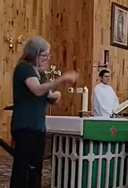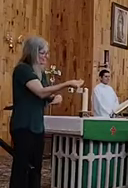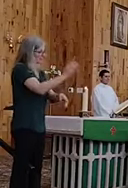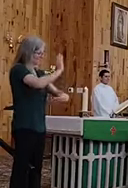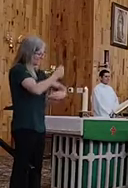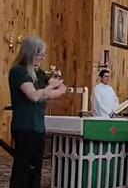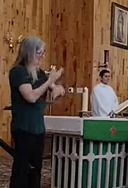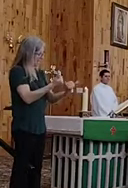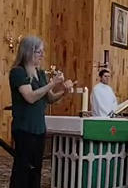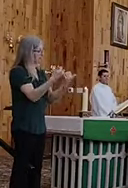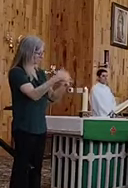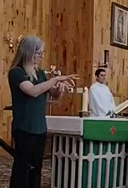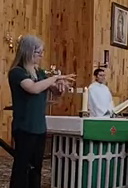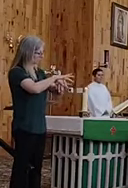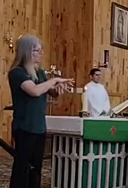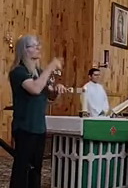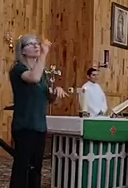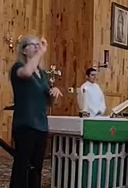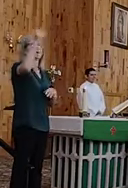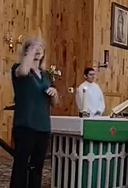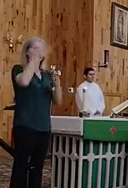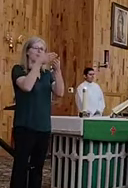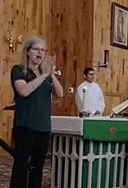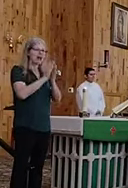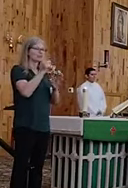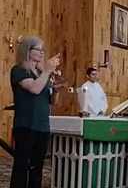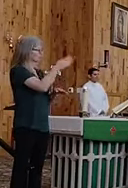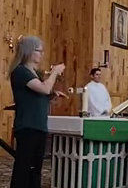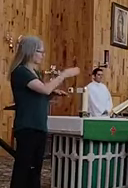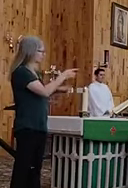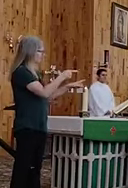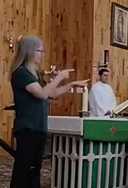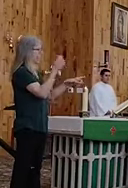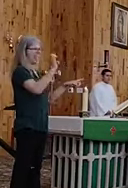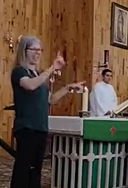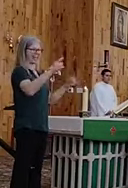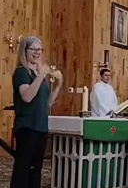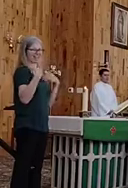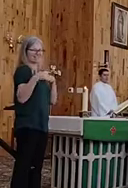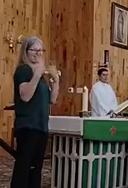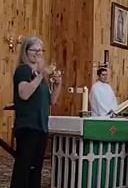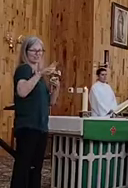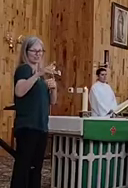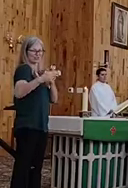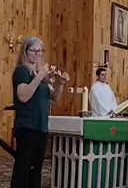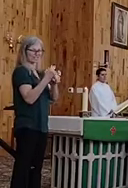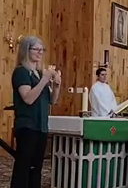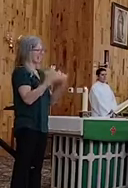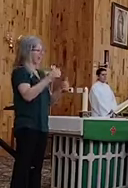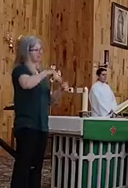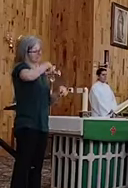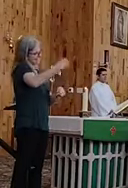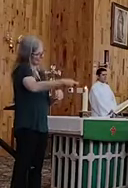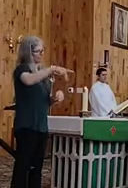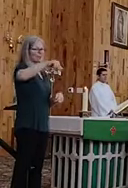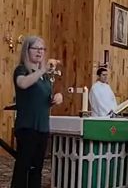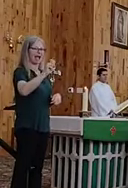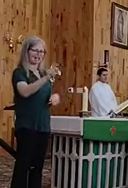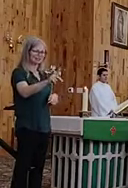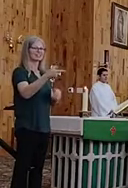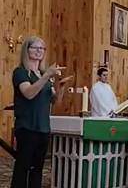we ask to bless this ring as he had worn it for 52 years. May Patrick wear it, Lord, as a sign of his love for his